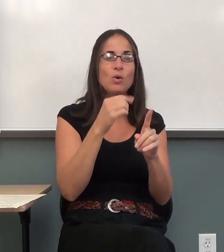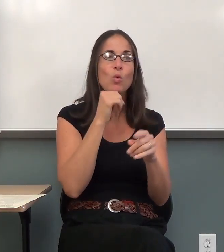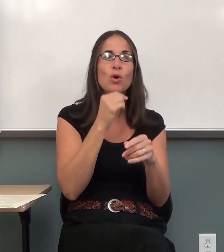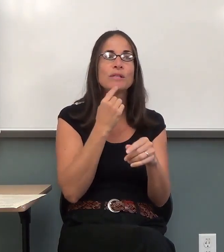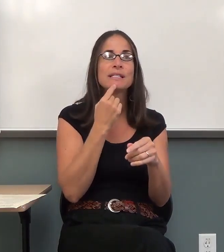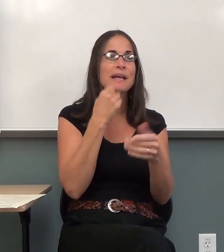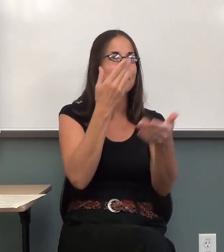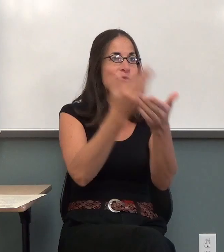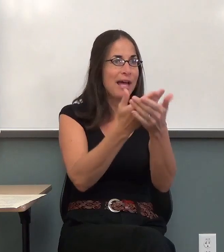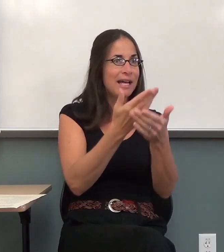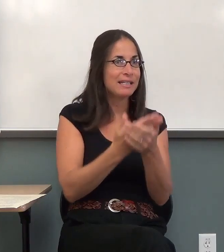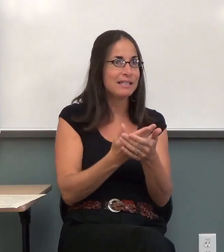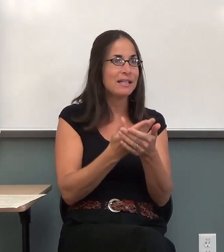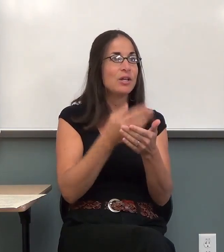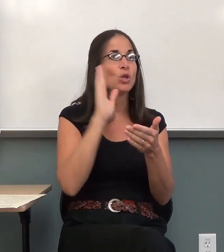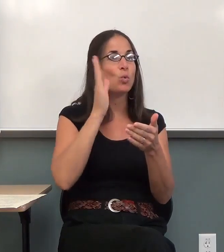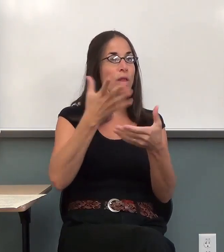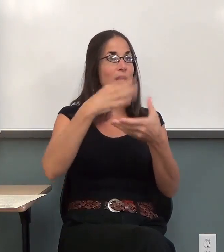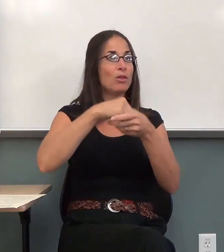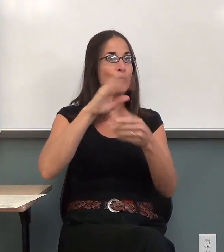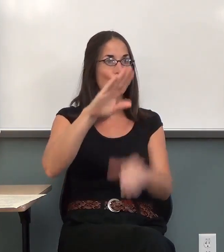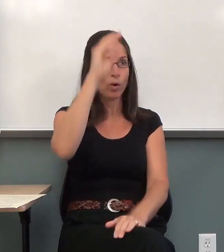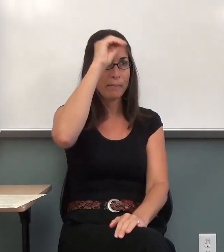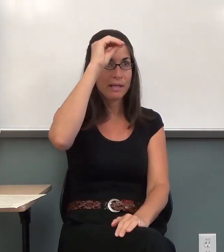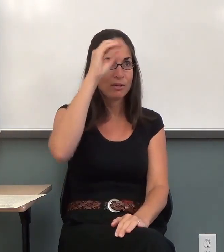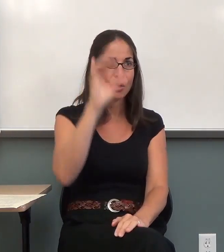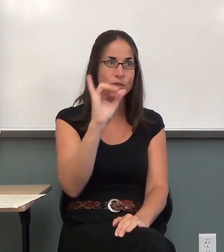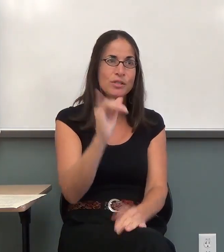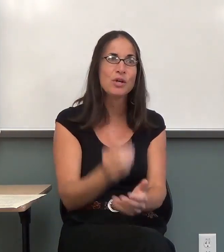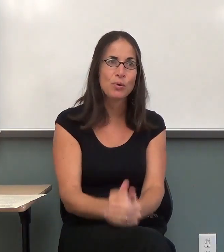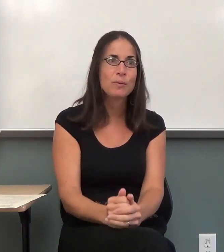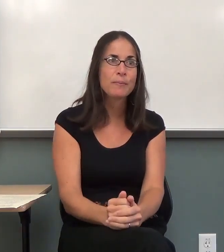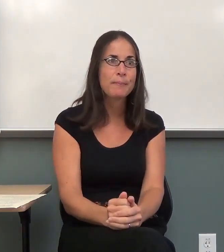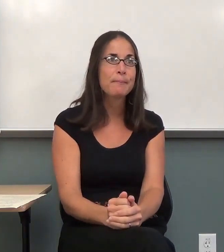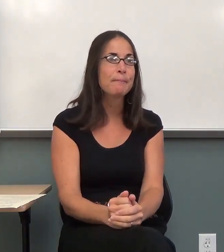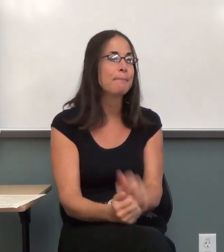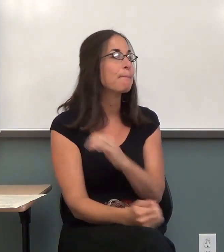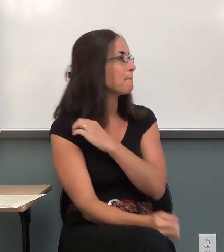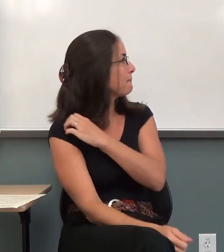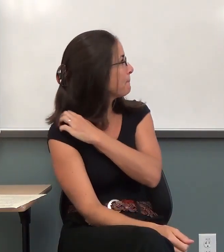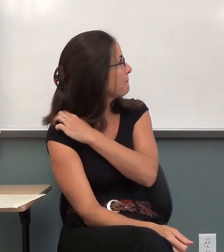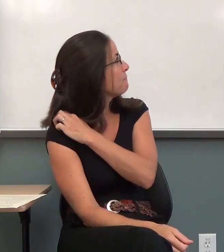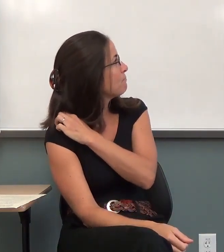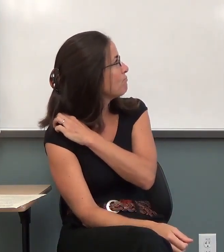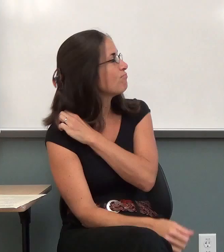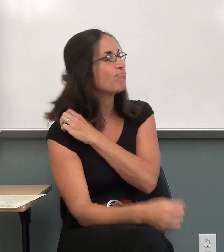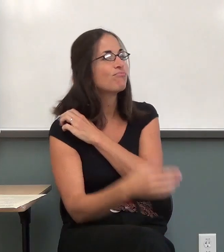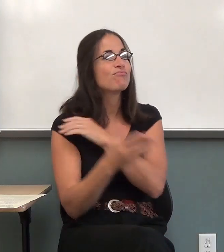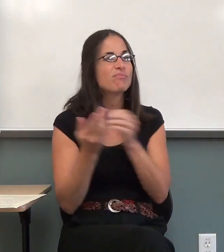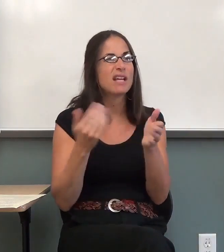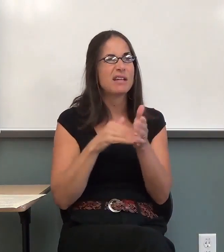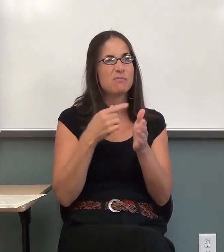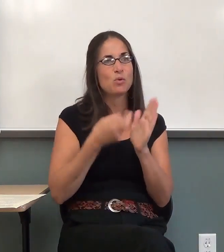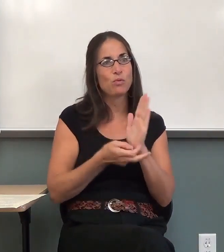facts. We're also going to include our opinion, correct? Good. So these are some of the things we've learned. Again, this is review. Now, we talked